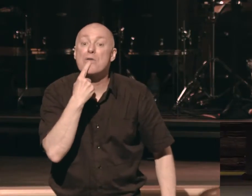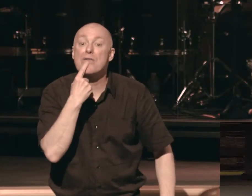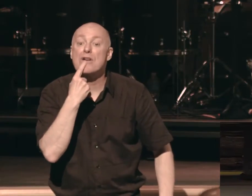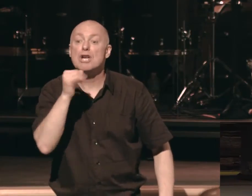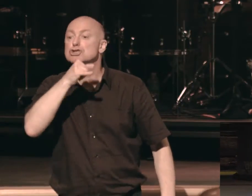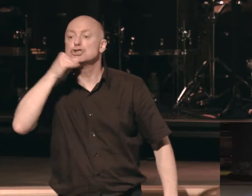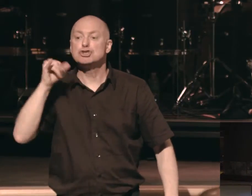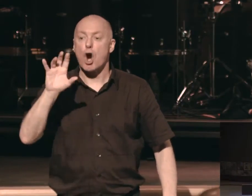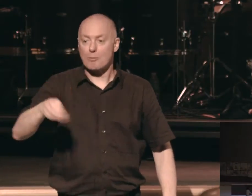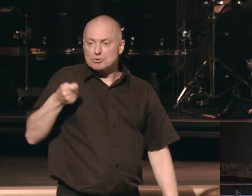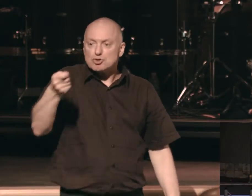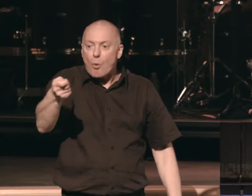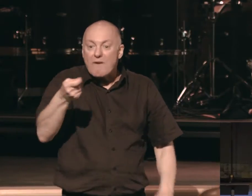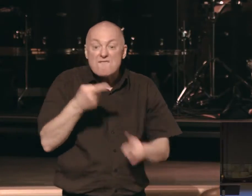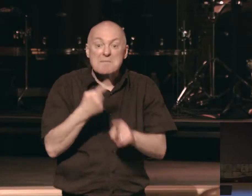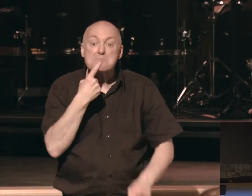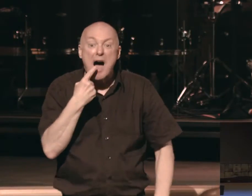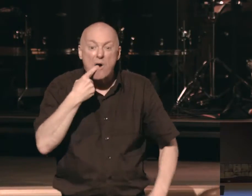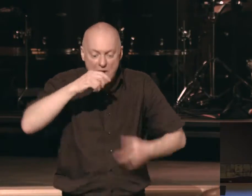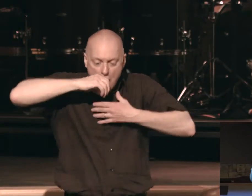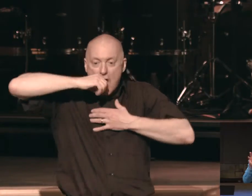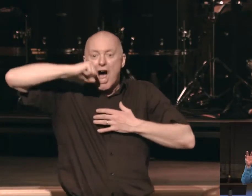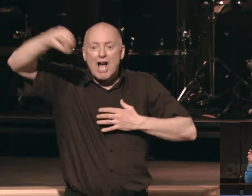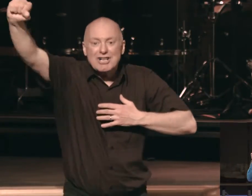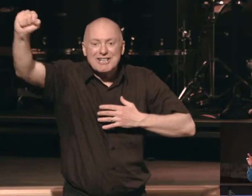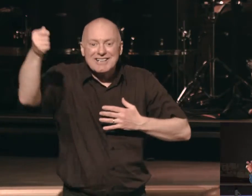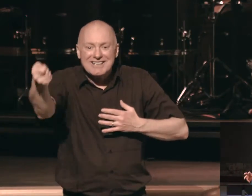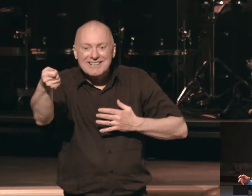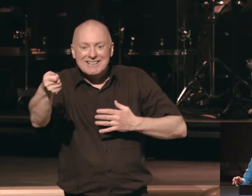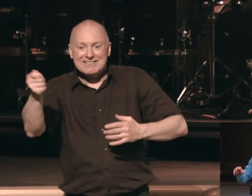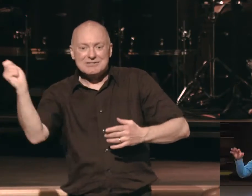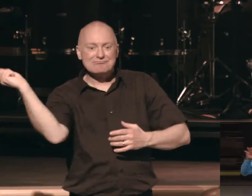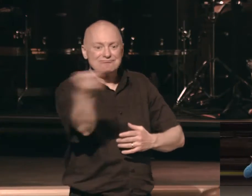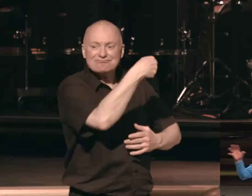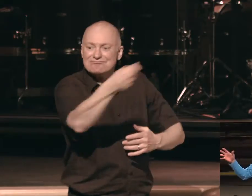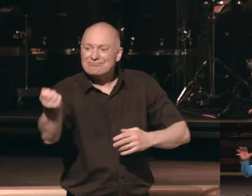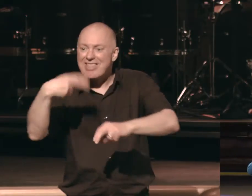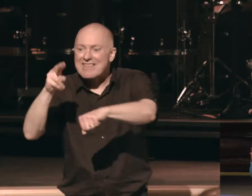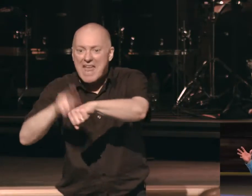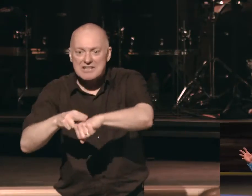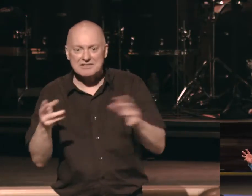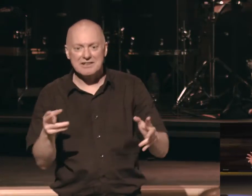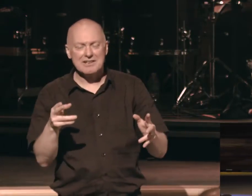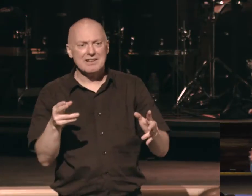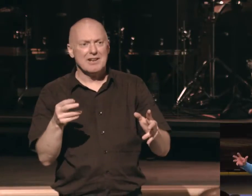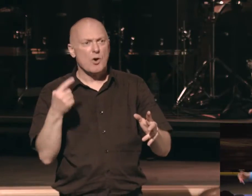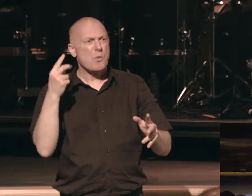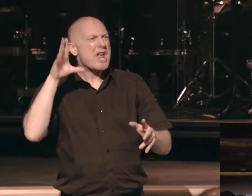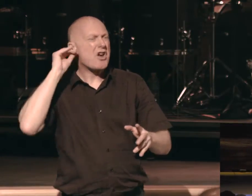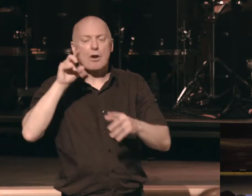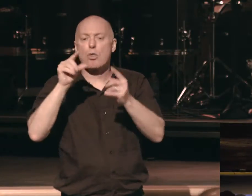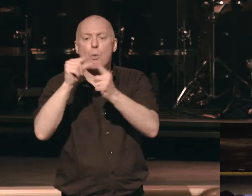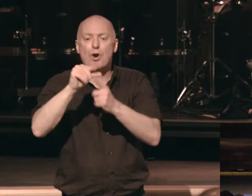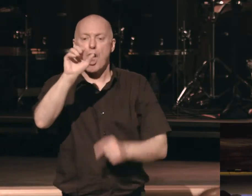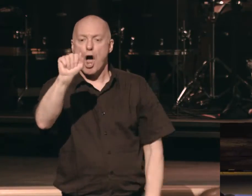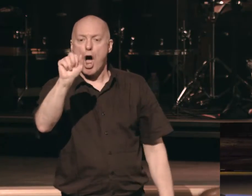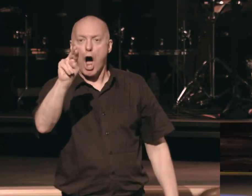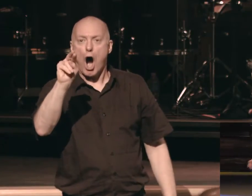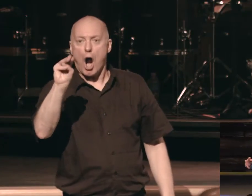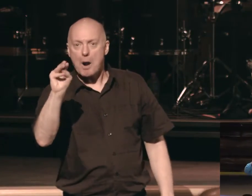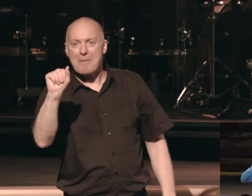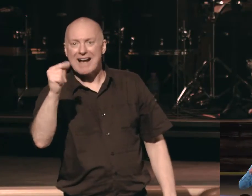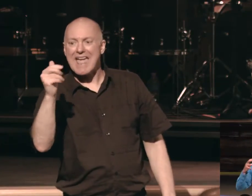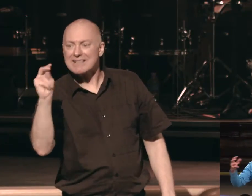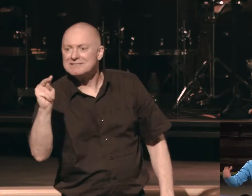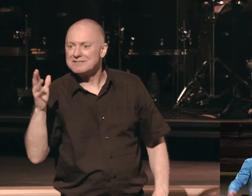sword. From his mouth comes a sharp sword to strike the nations. We hear so much about Armageddon and the final battle and stuff like that. These are this